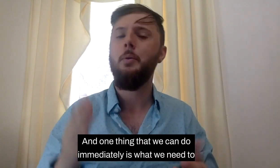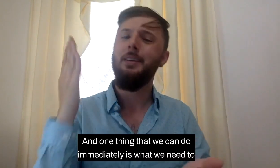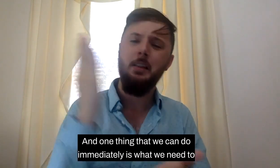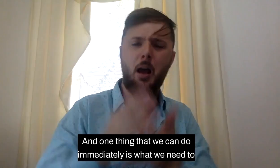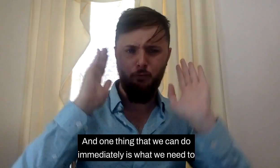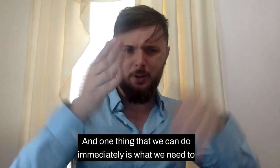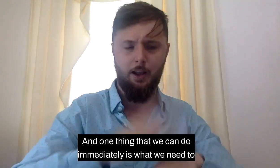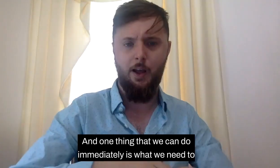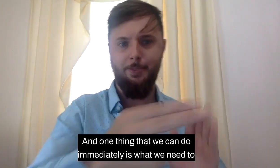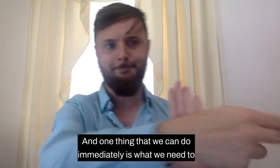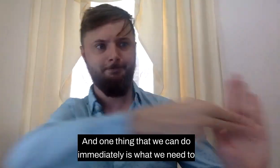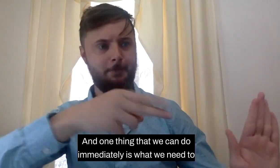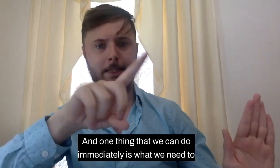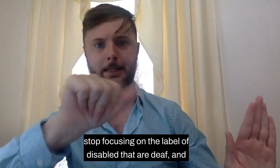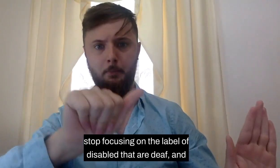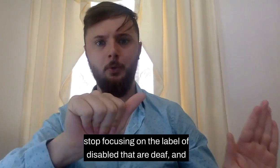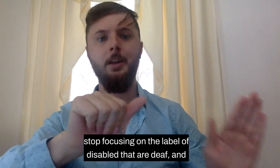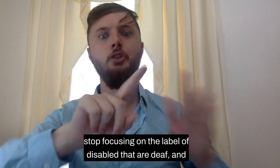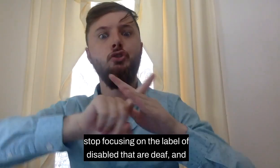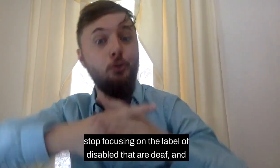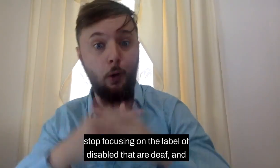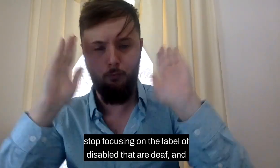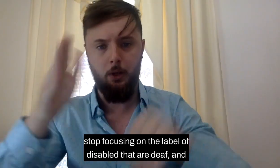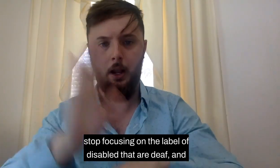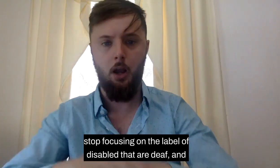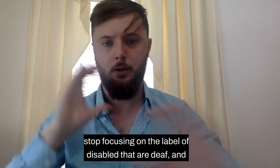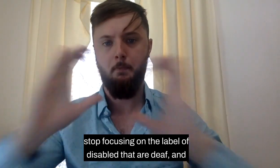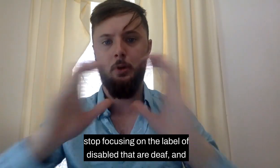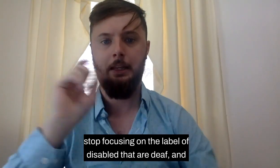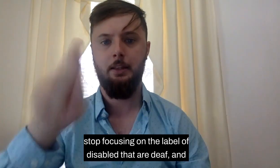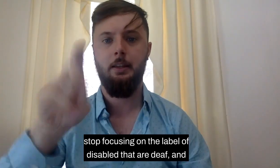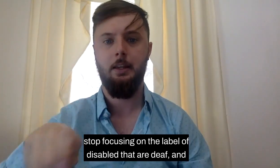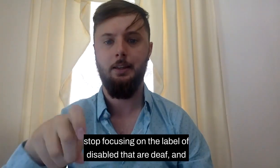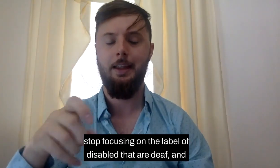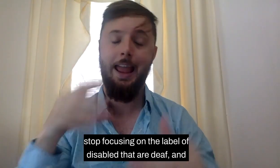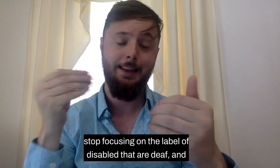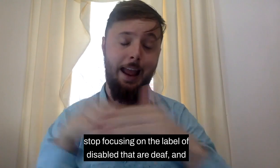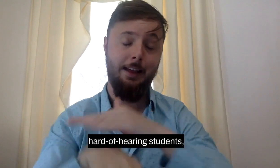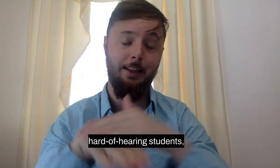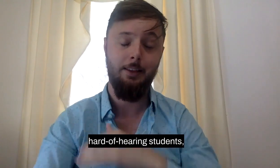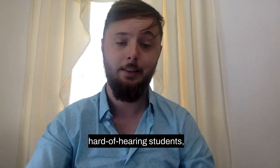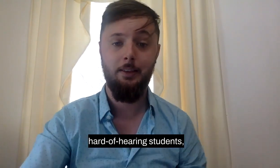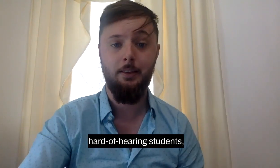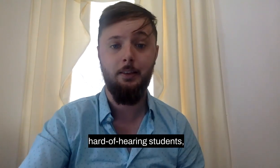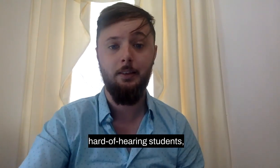we can do immediately is that we need to stop focusing on the label of disabled that are deaf and hard of hearing students.